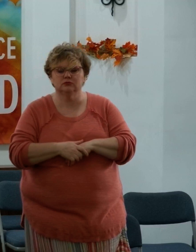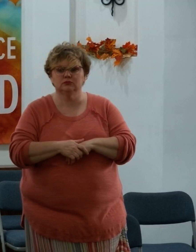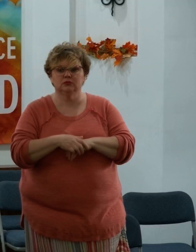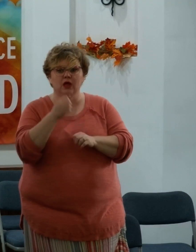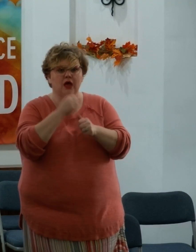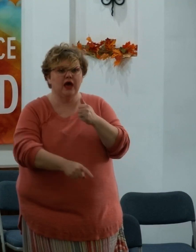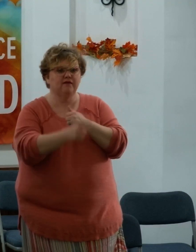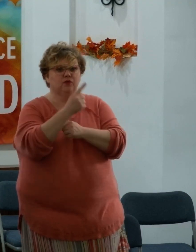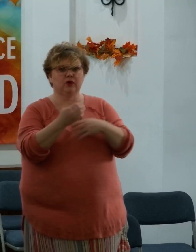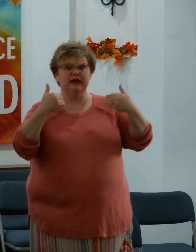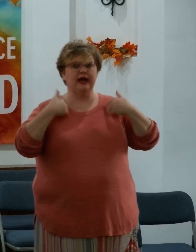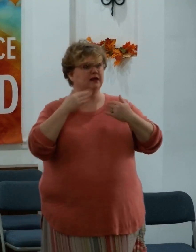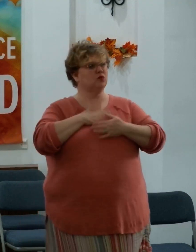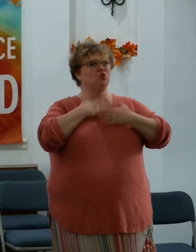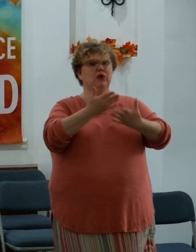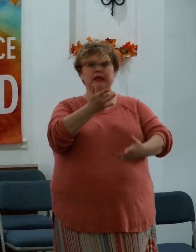Everyone who has a willing heart.